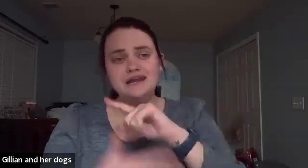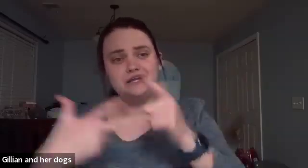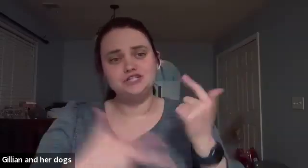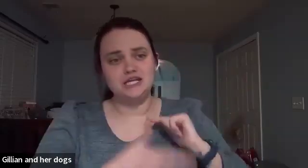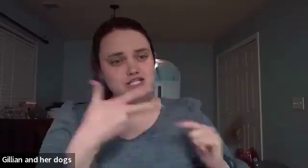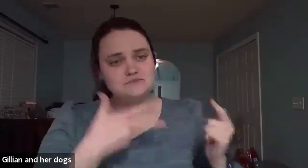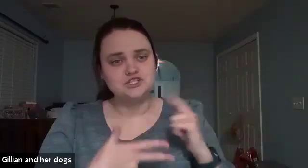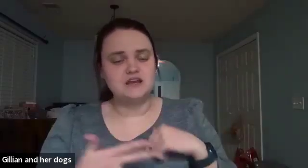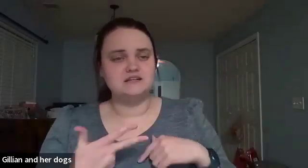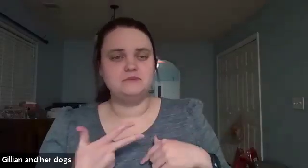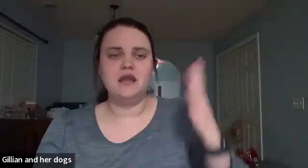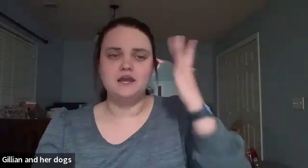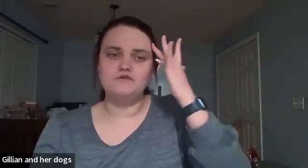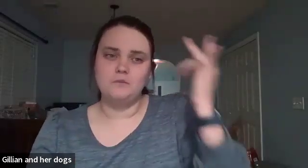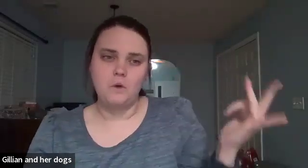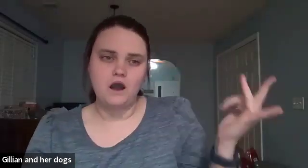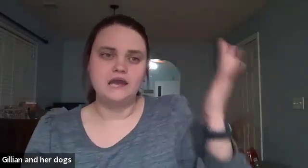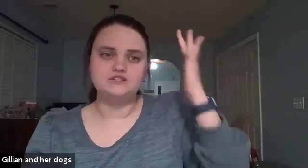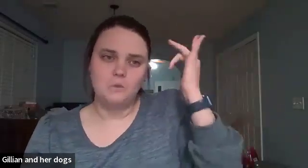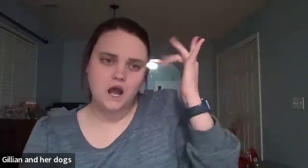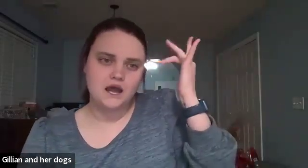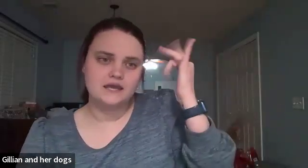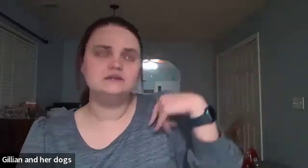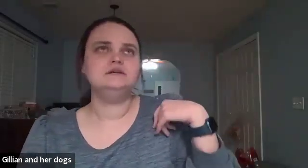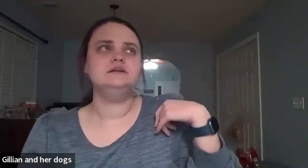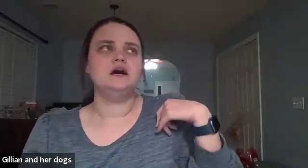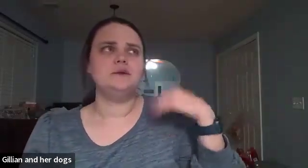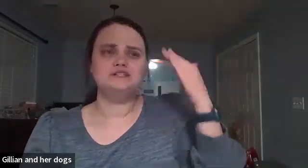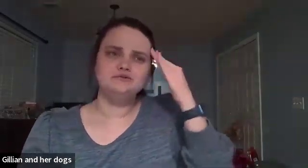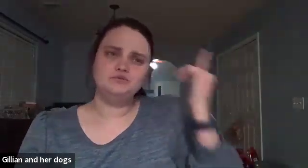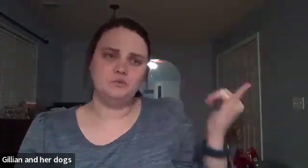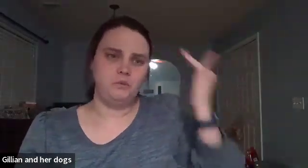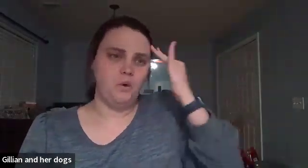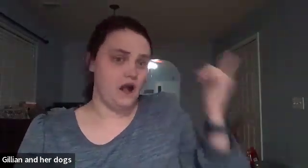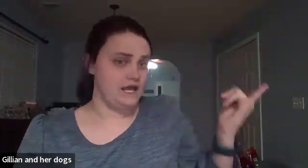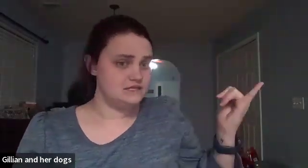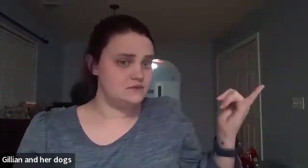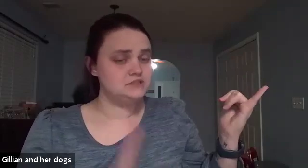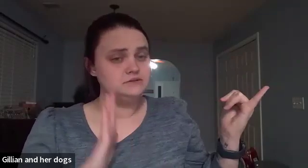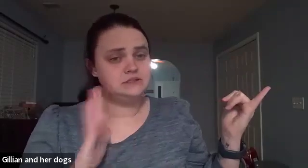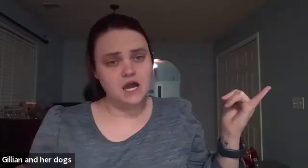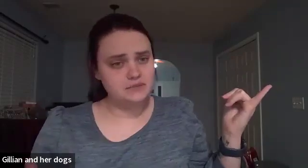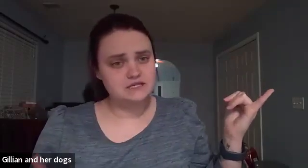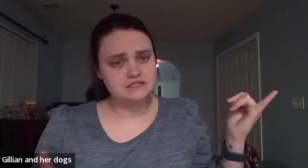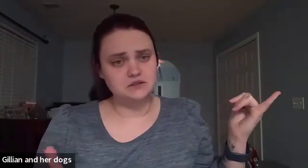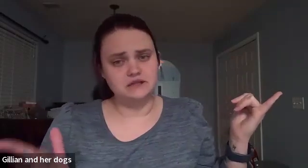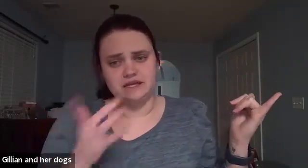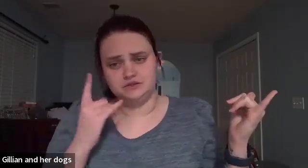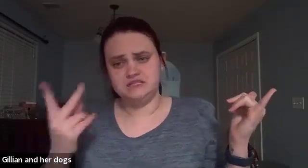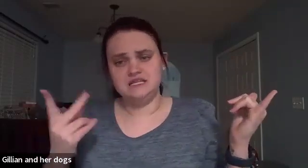kind of interchange them, just kind of depending. I go from Y to Y. I don't do Y as much, not because I don't see it.